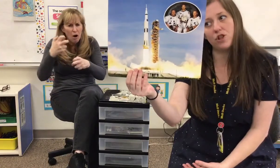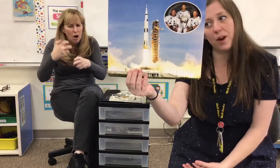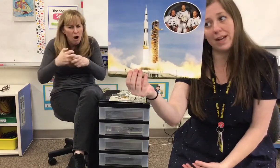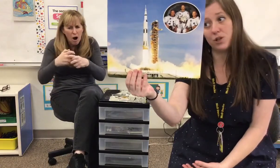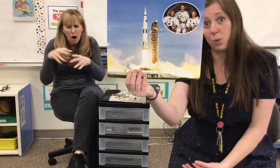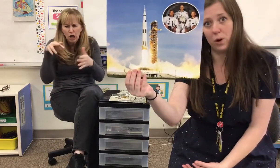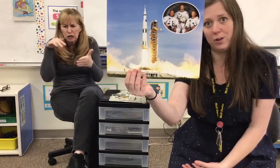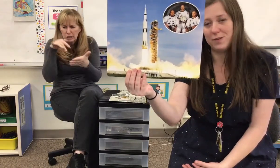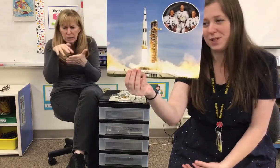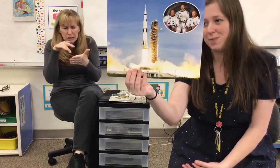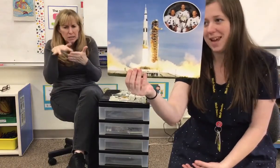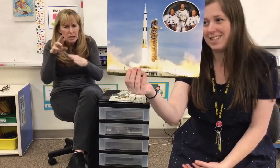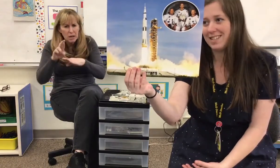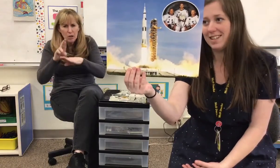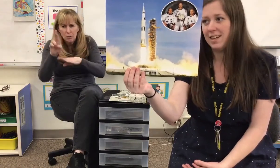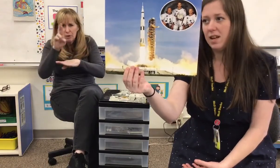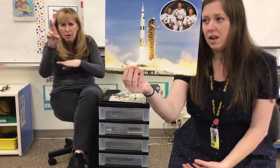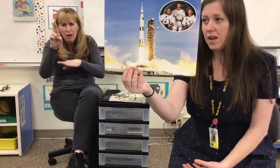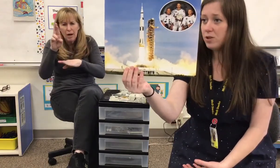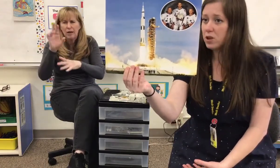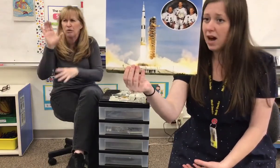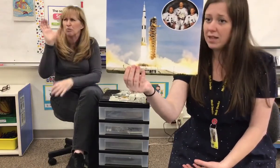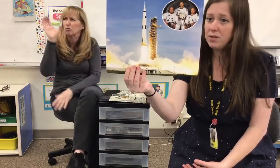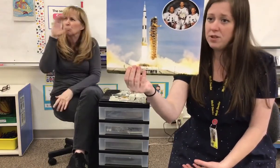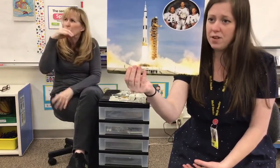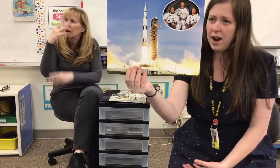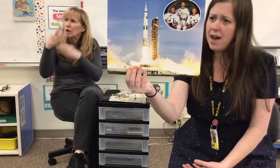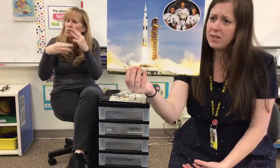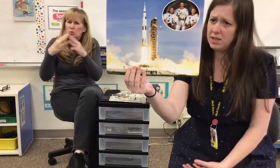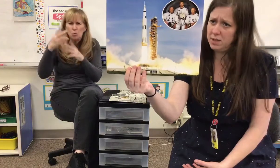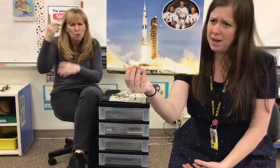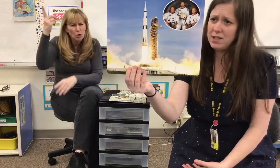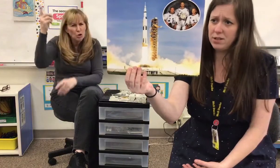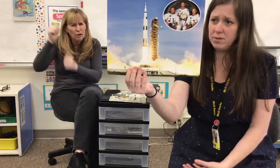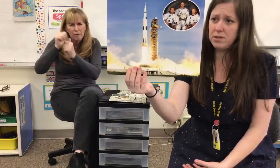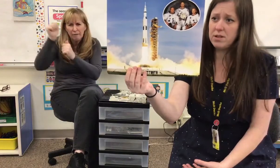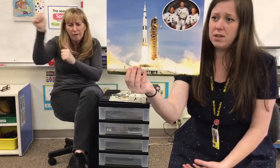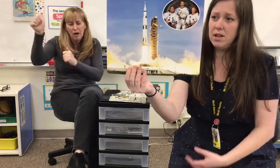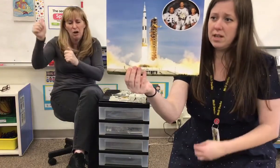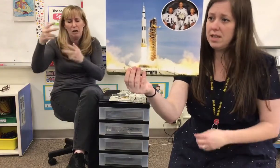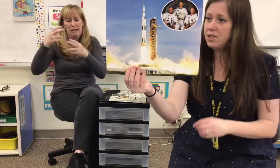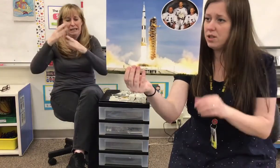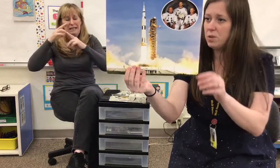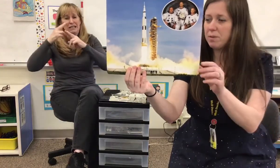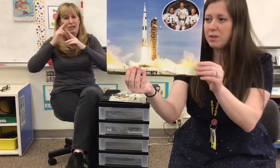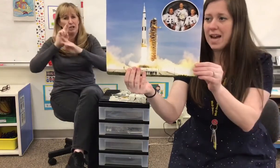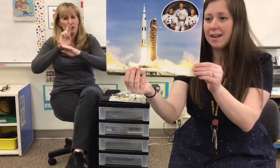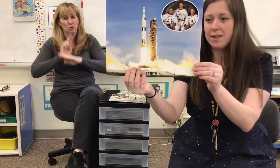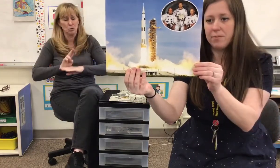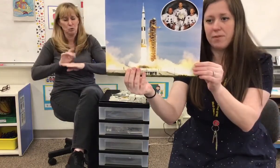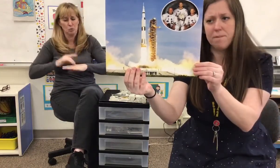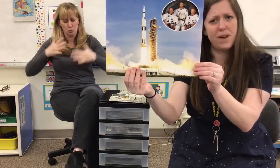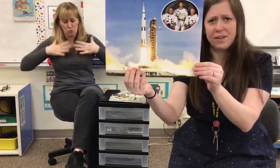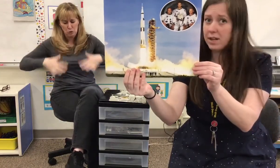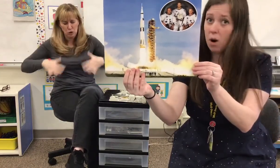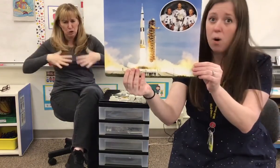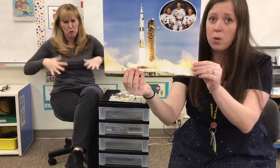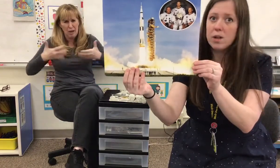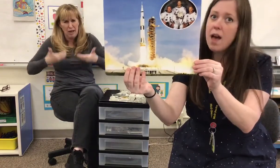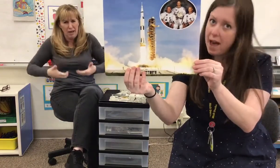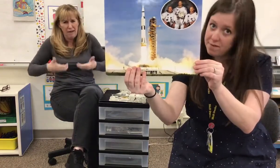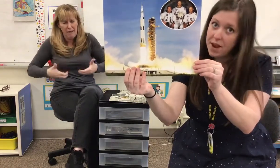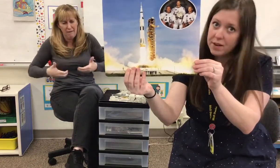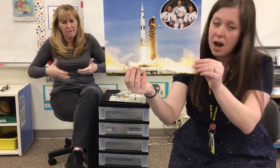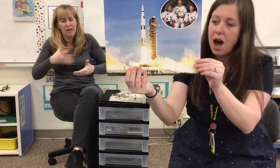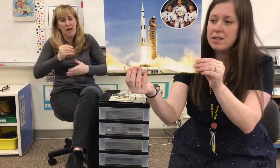for the strange world of space. They also got used to their heavy spacesuits. These suits would protect them from very